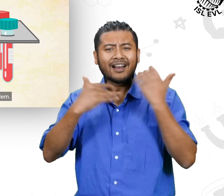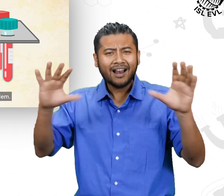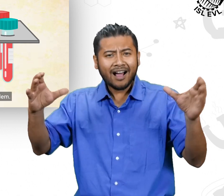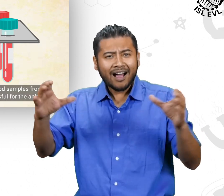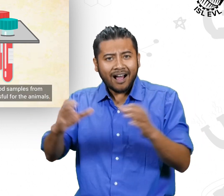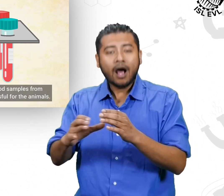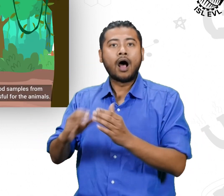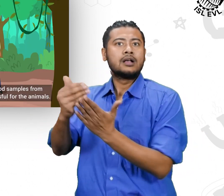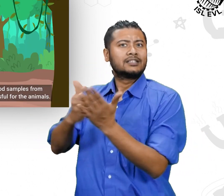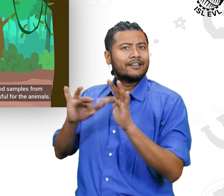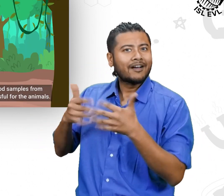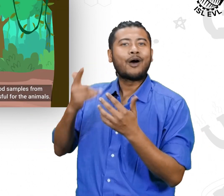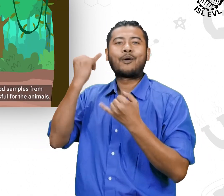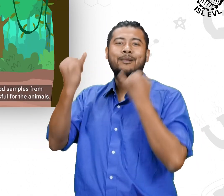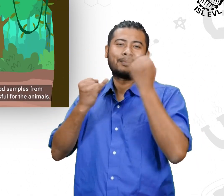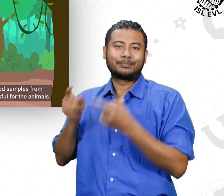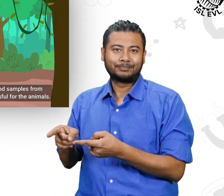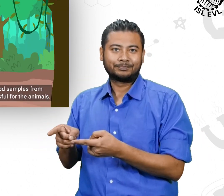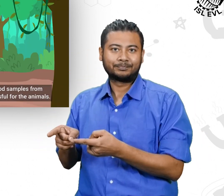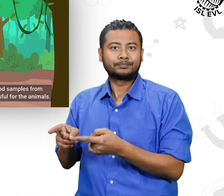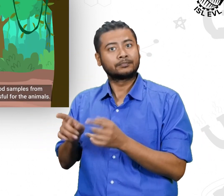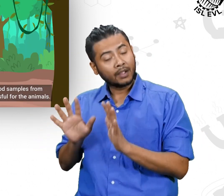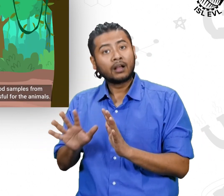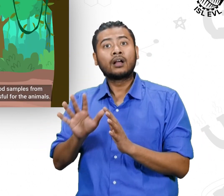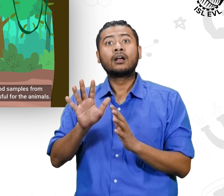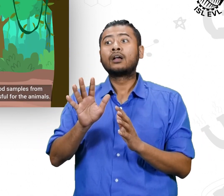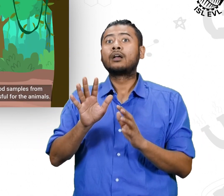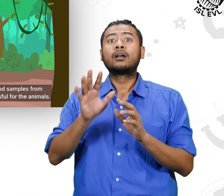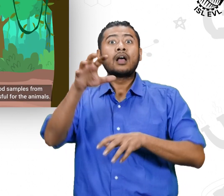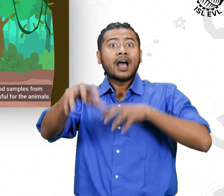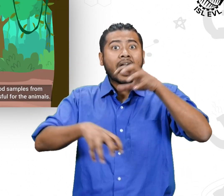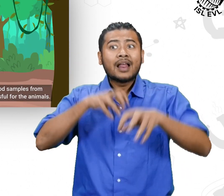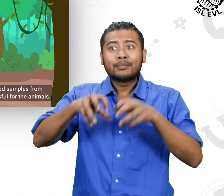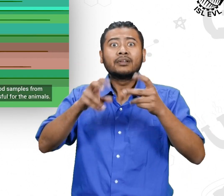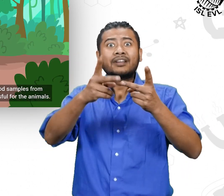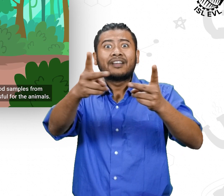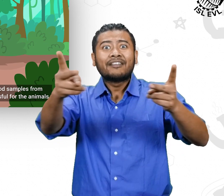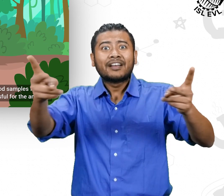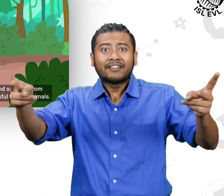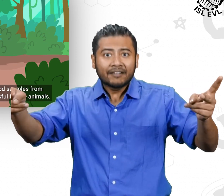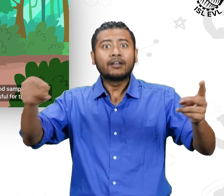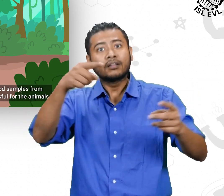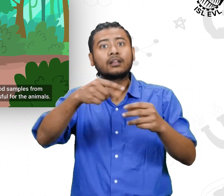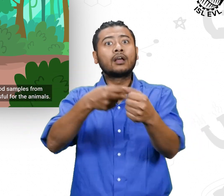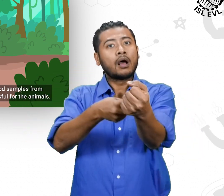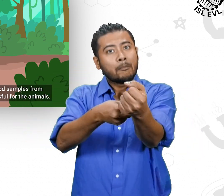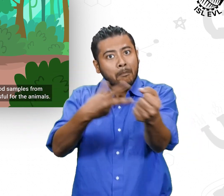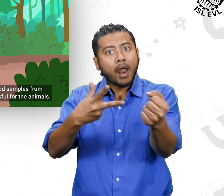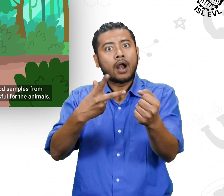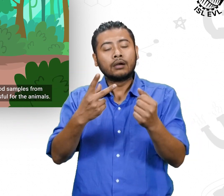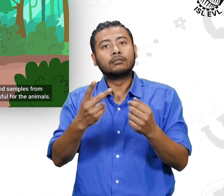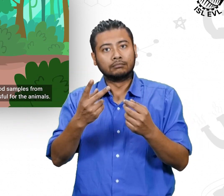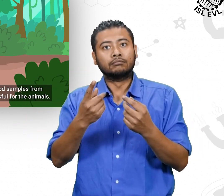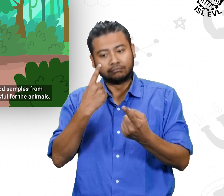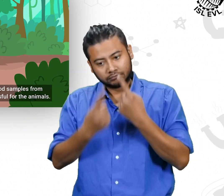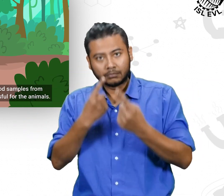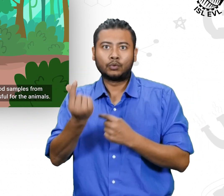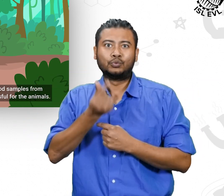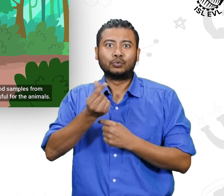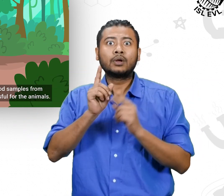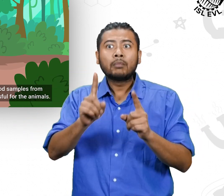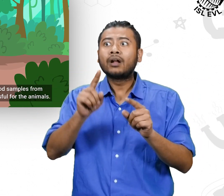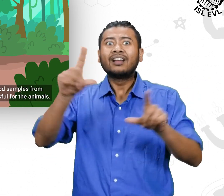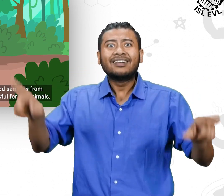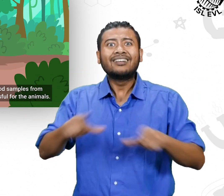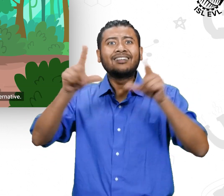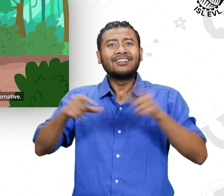still one problem. Generally, blood samples are used, but getting blood samples from wild animals is challenging for researchers and